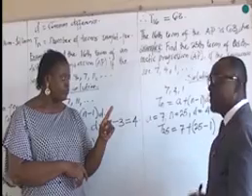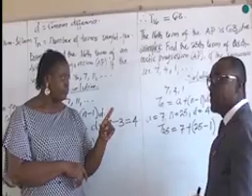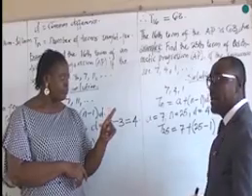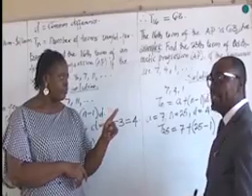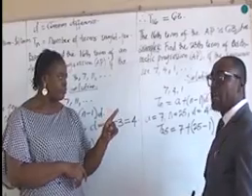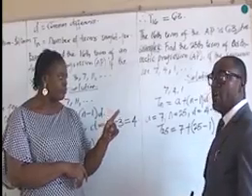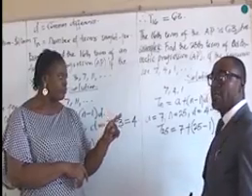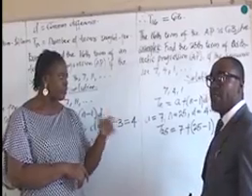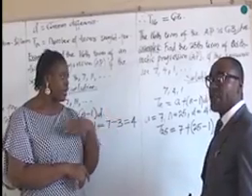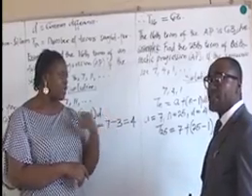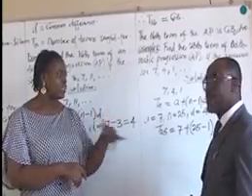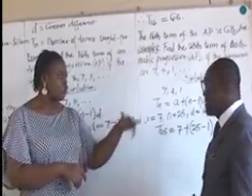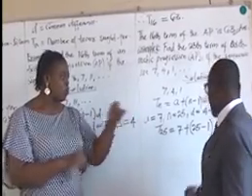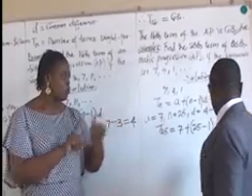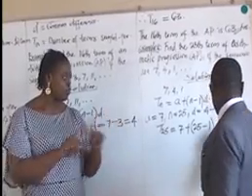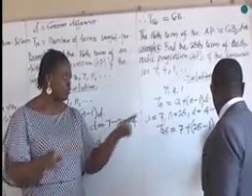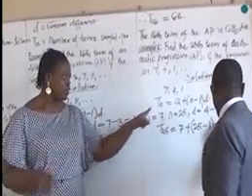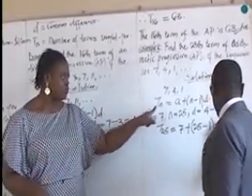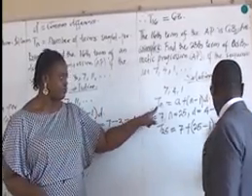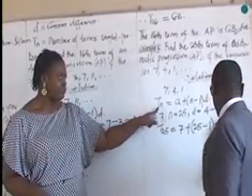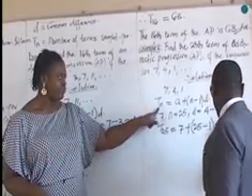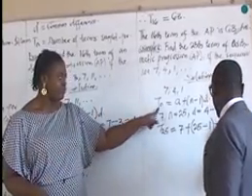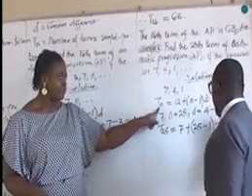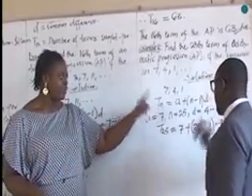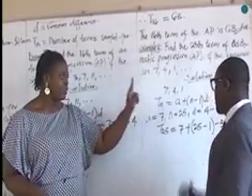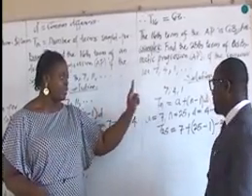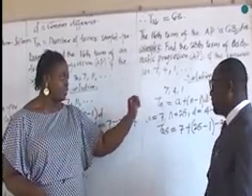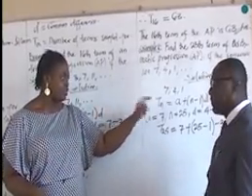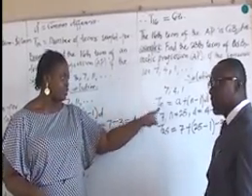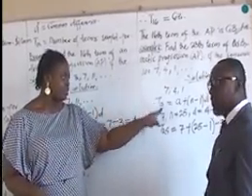there. And the common difference is minus 3.